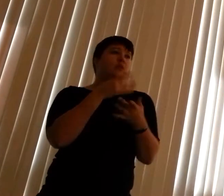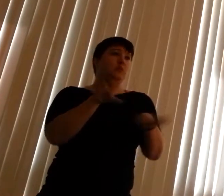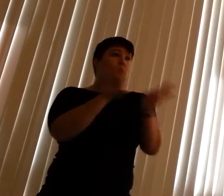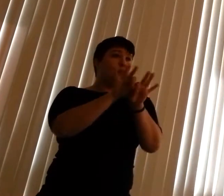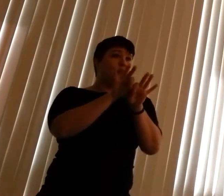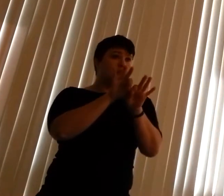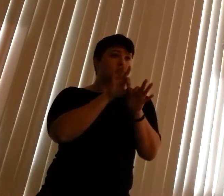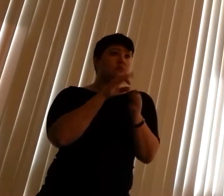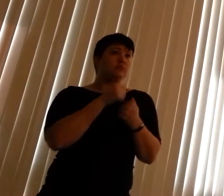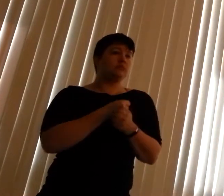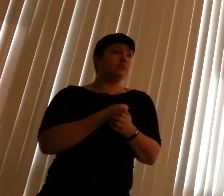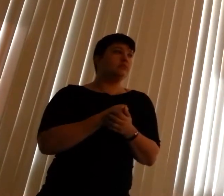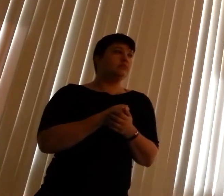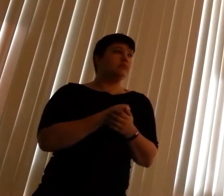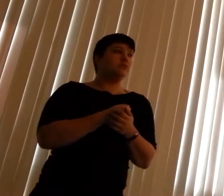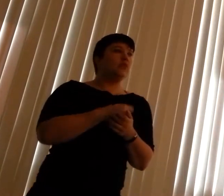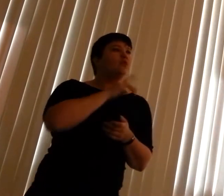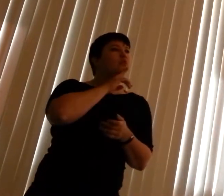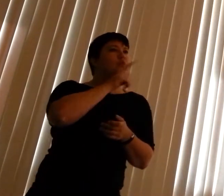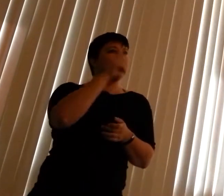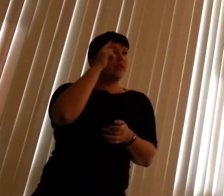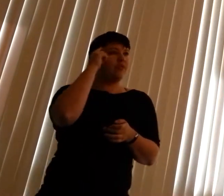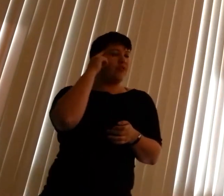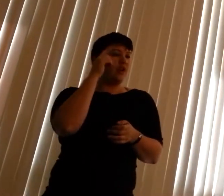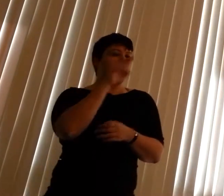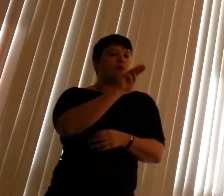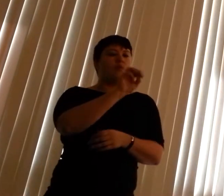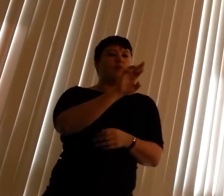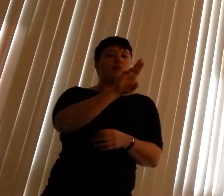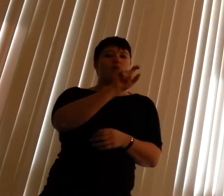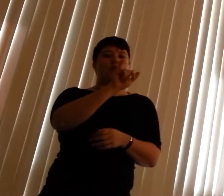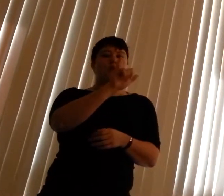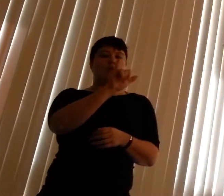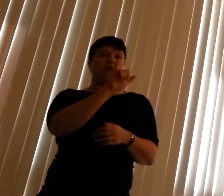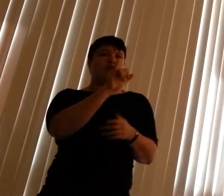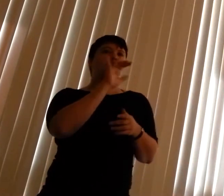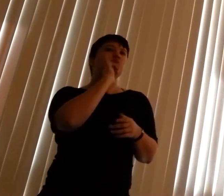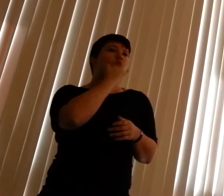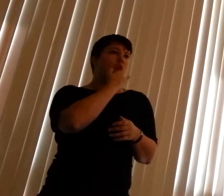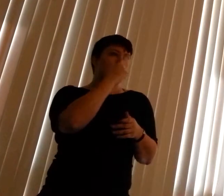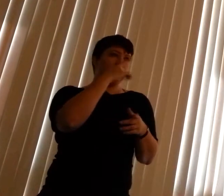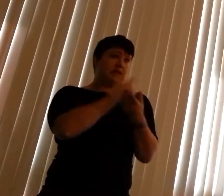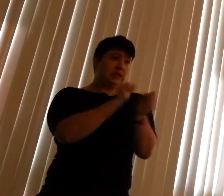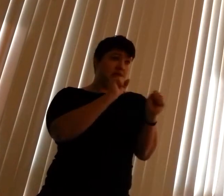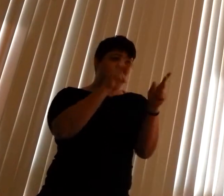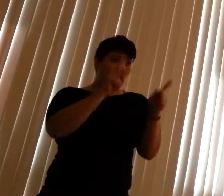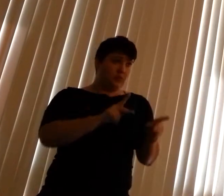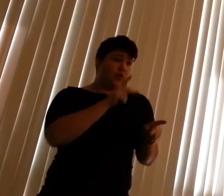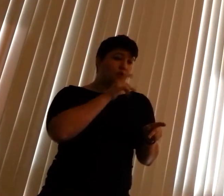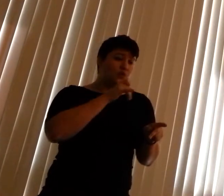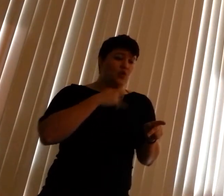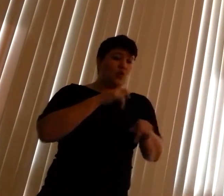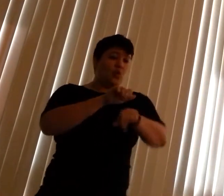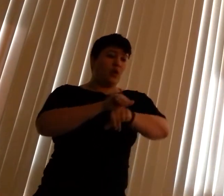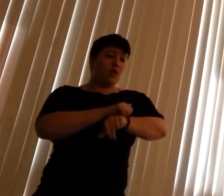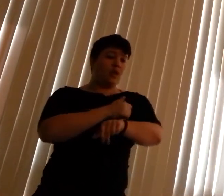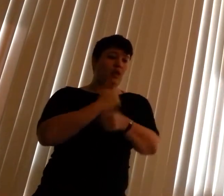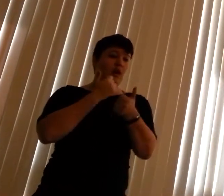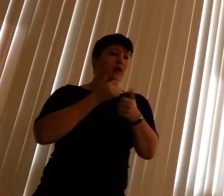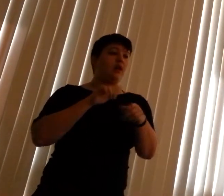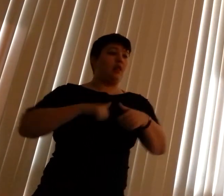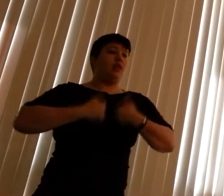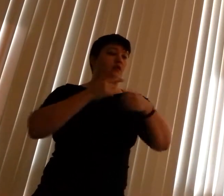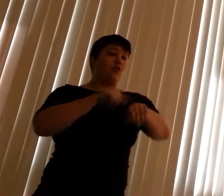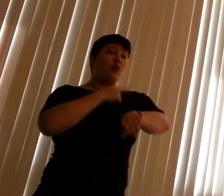think that it would be morally wrong to save the person who would live a lot longer straight away